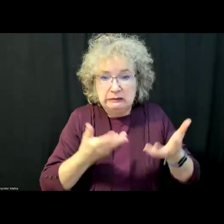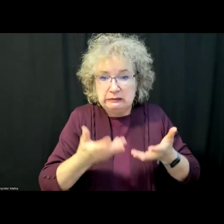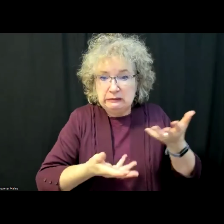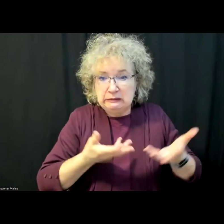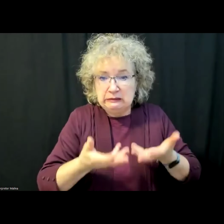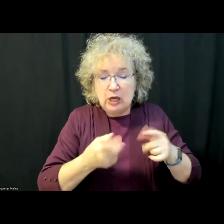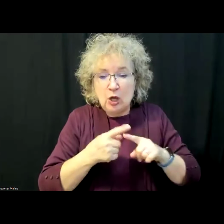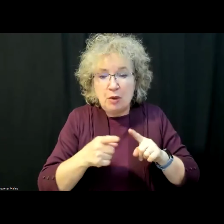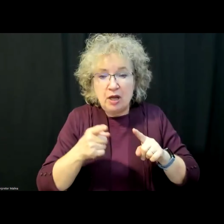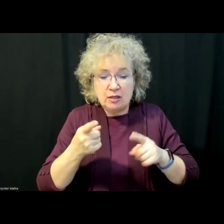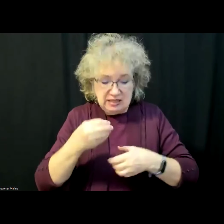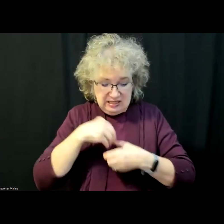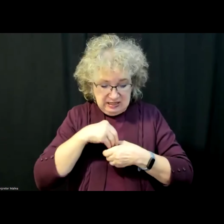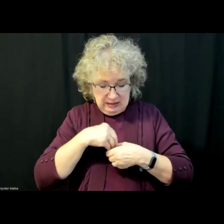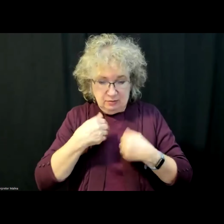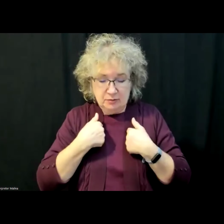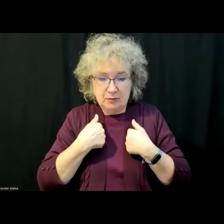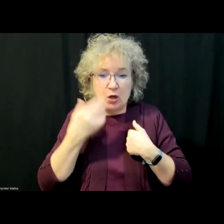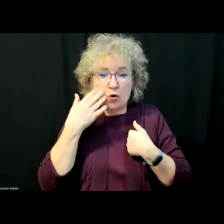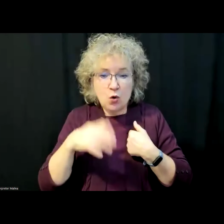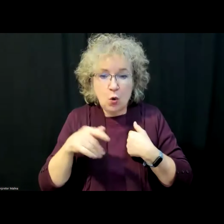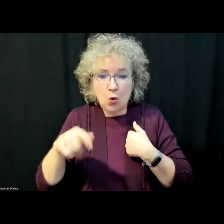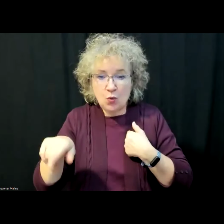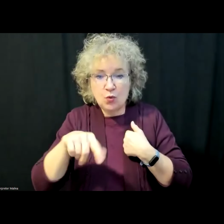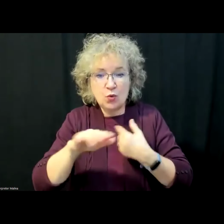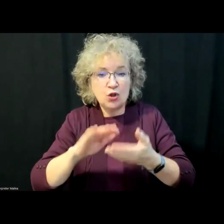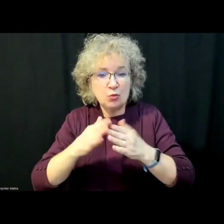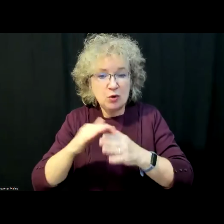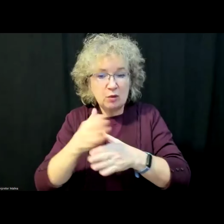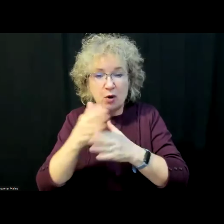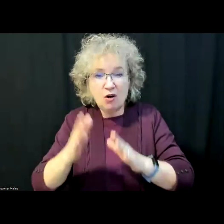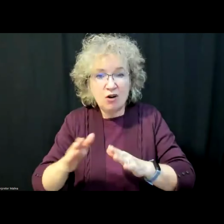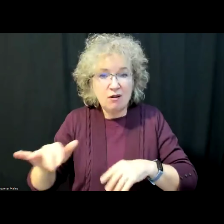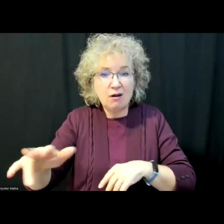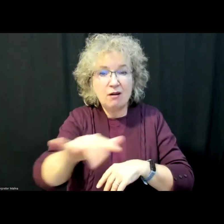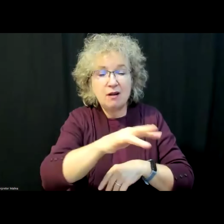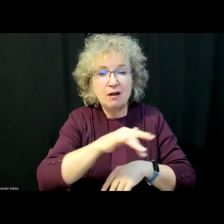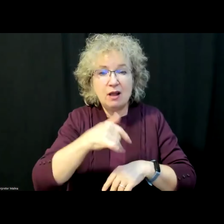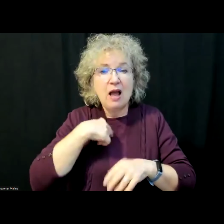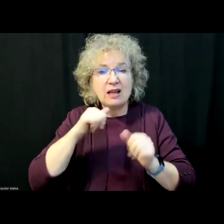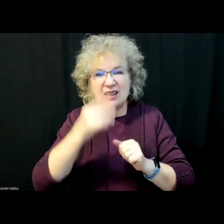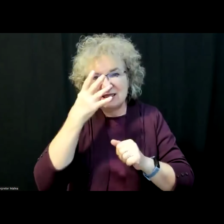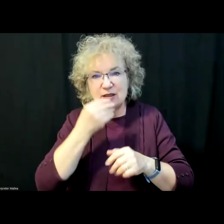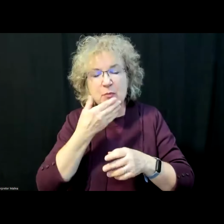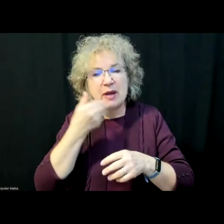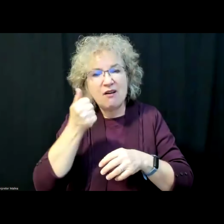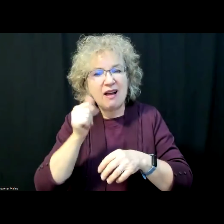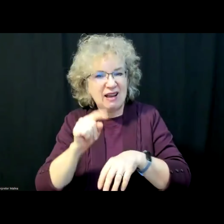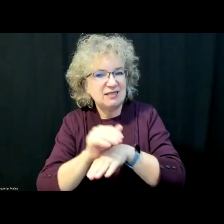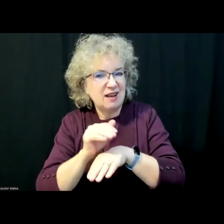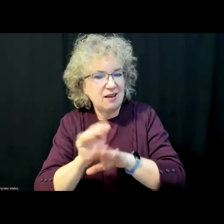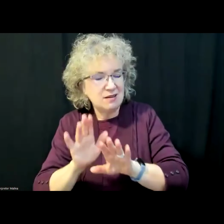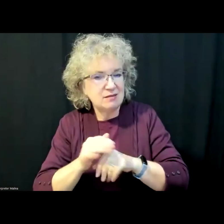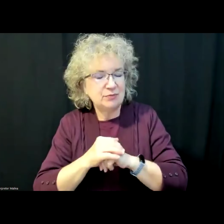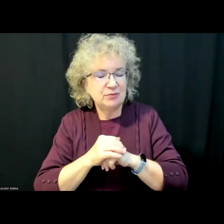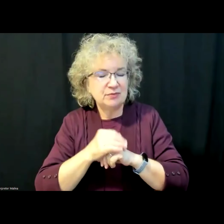that we've got incredible community partners out there makes me sleep better at night, honestly. And I just wanted to say